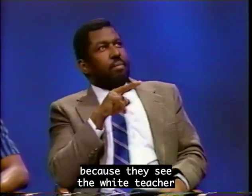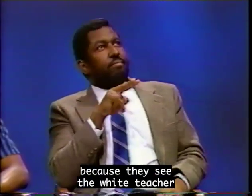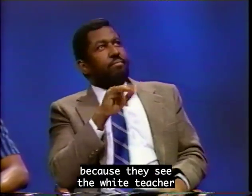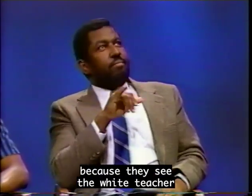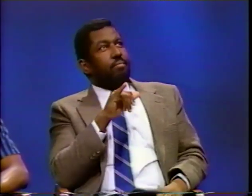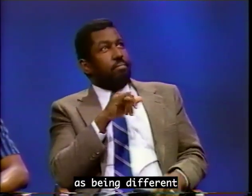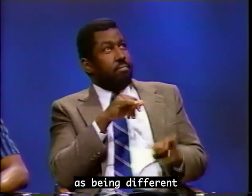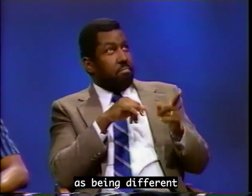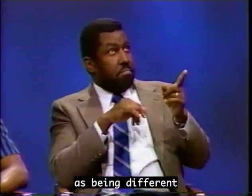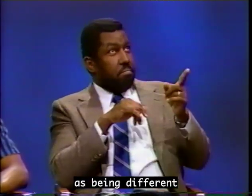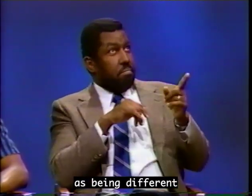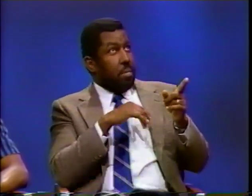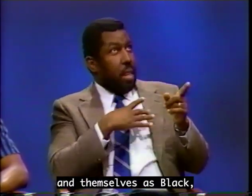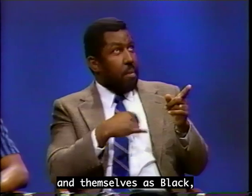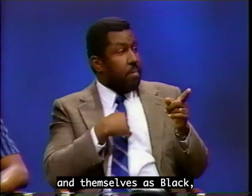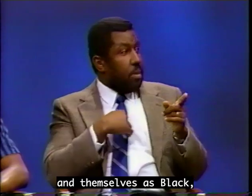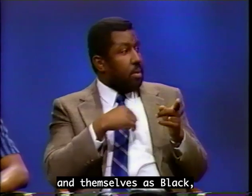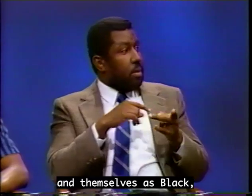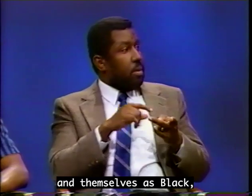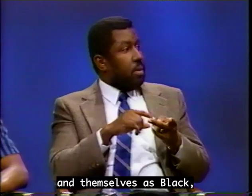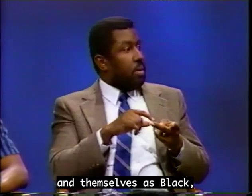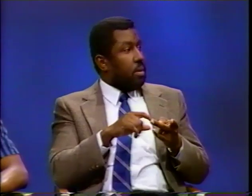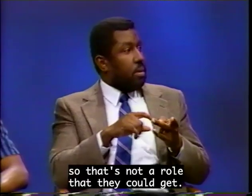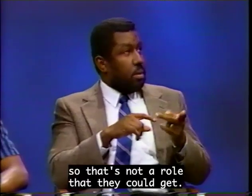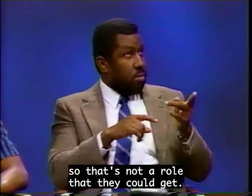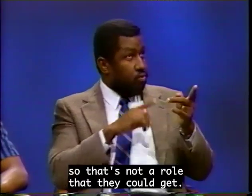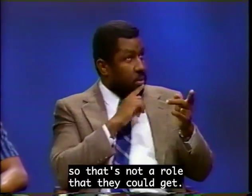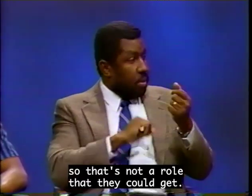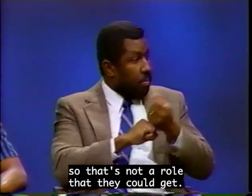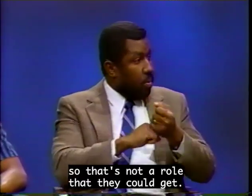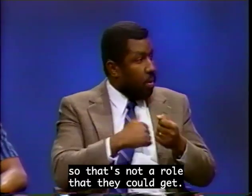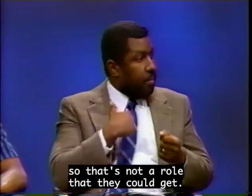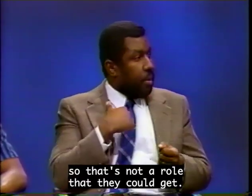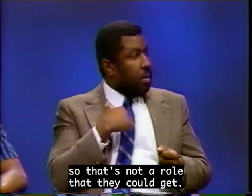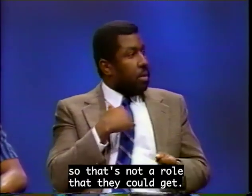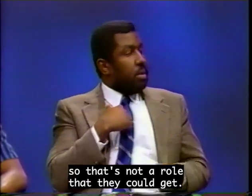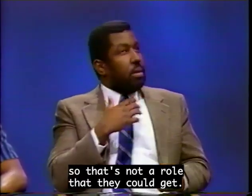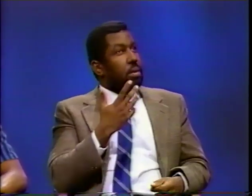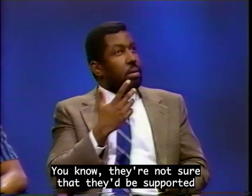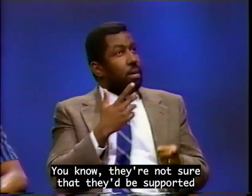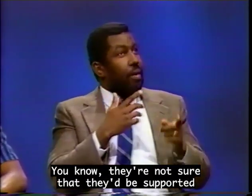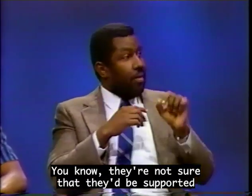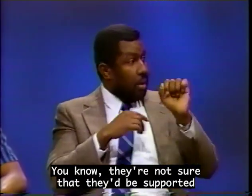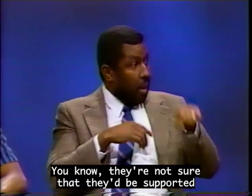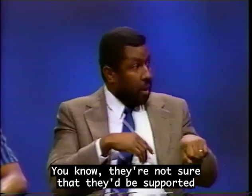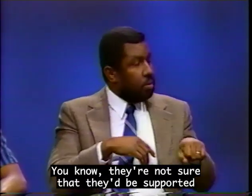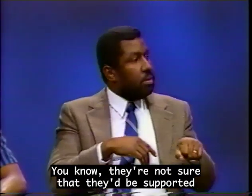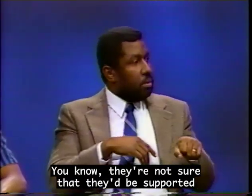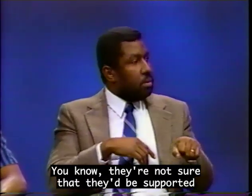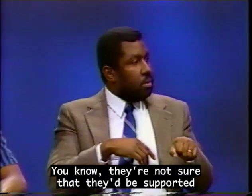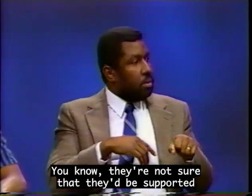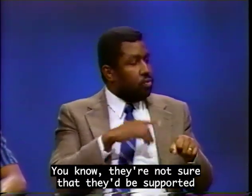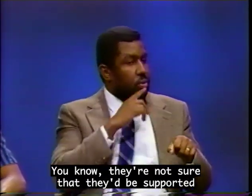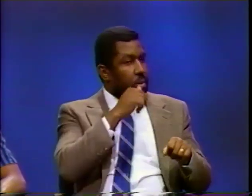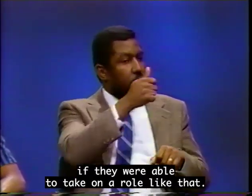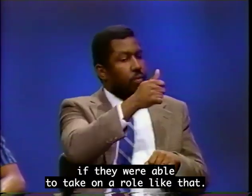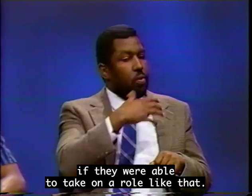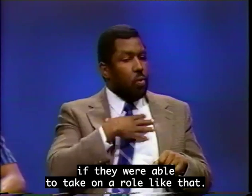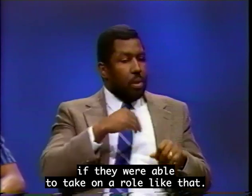white teacher as being different and themselves as black, so that's not a role that they could get. You know, they're not sure that that's, they'd be supported if they were able to